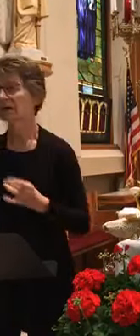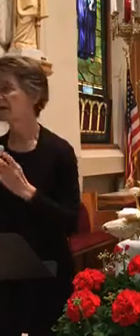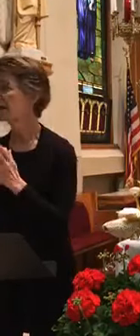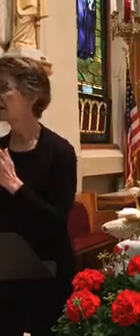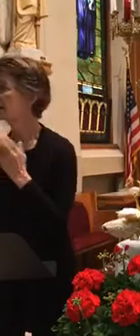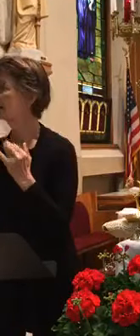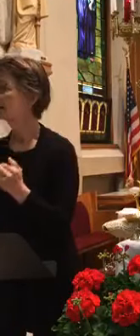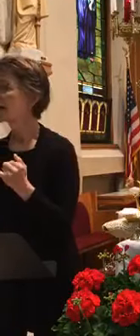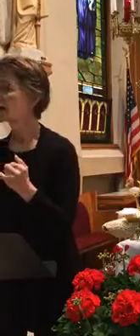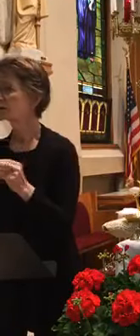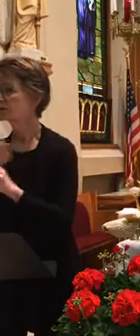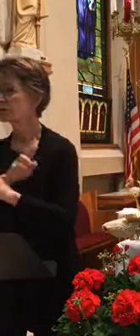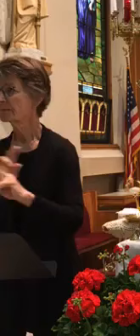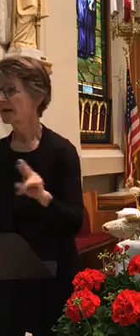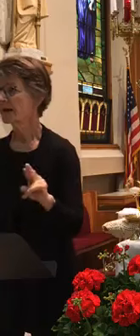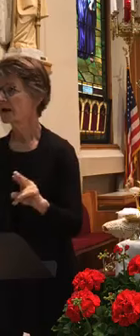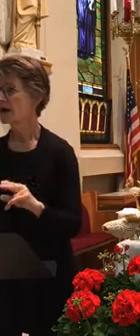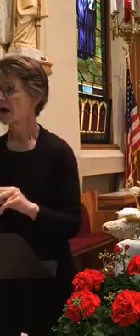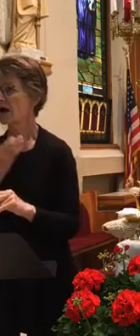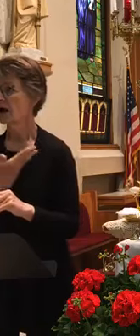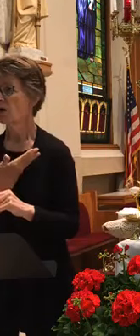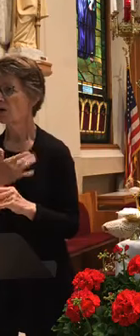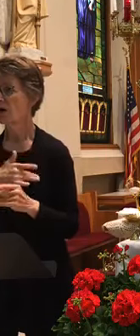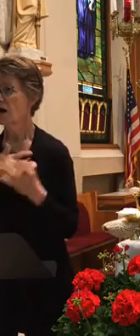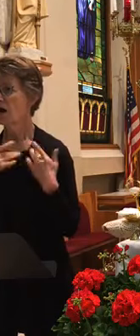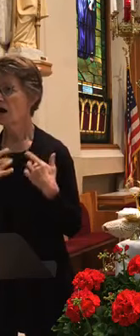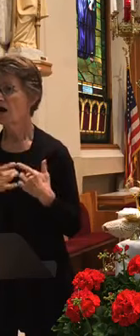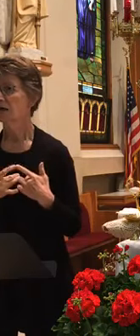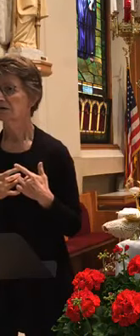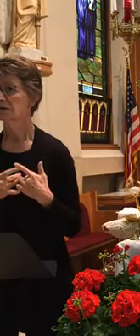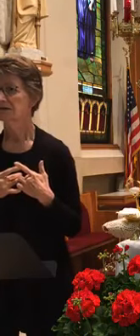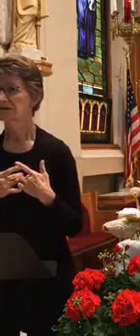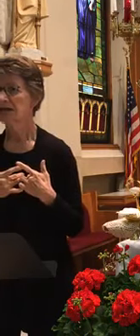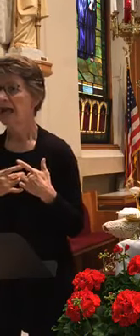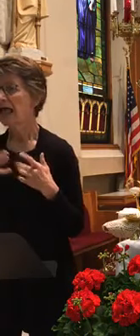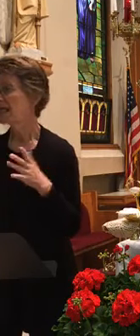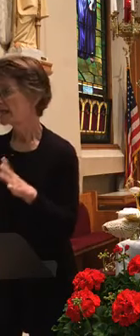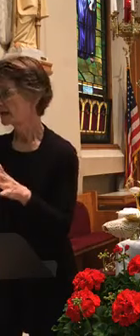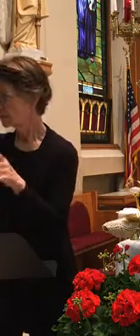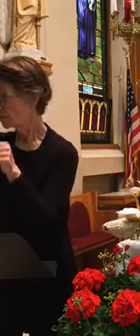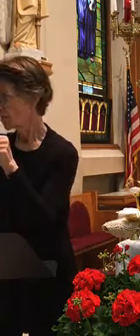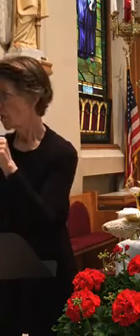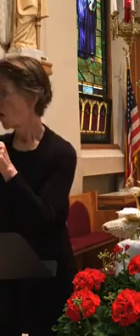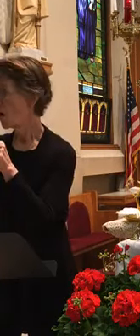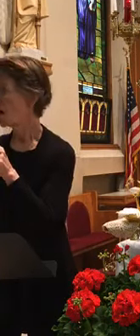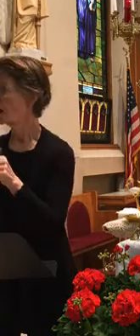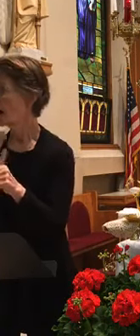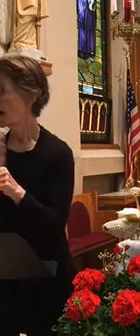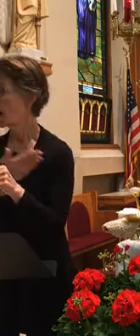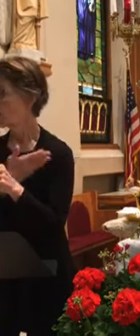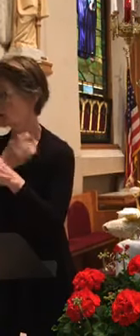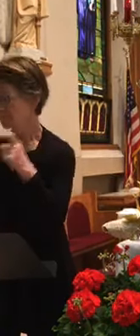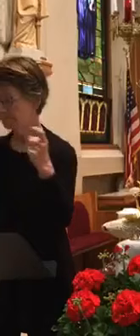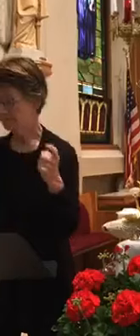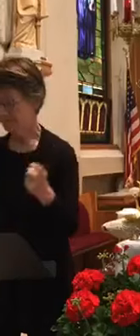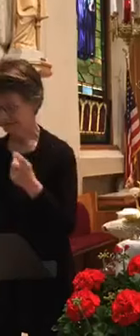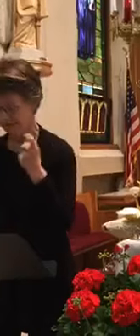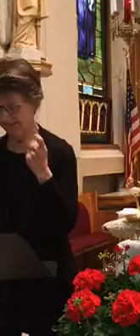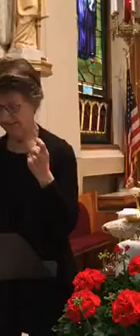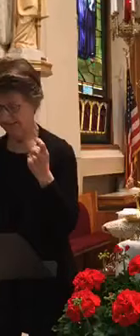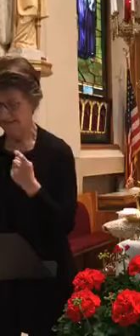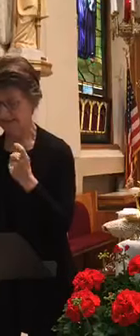Amen. Now, to prepare our hearts to celebrate the sacred mysteries, let us call to mind our sins.